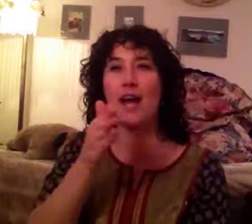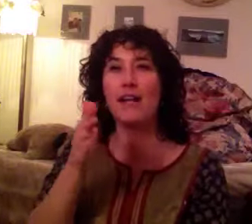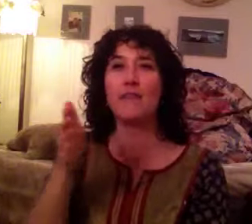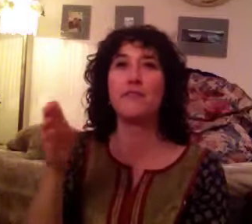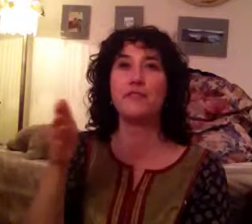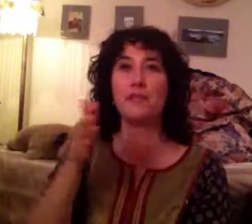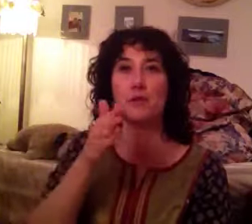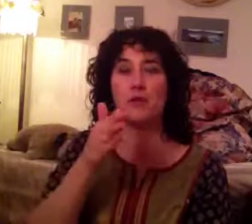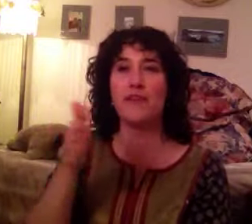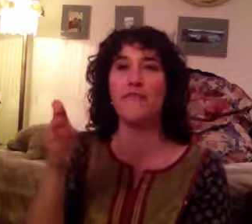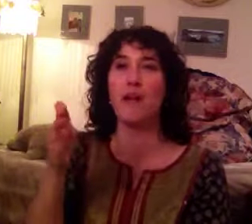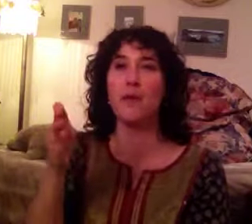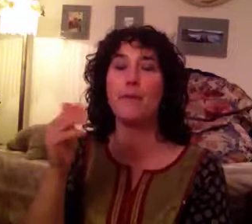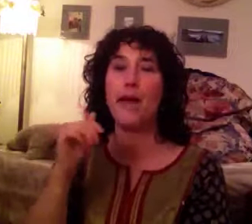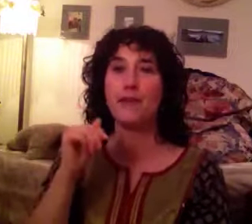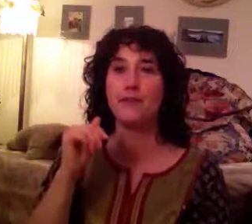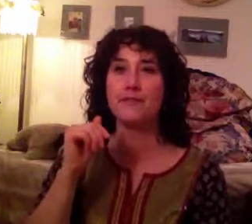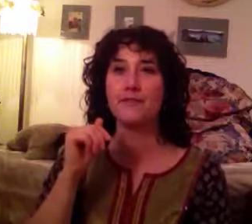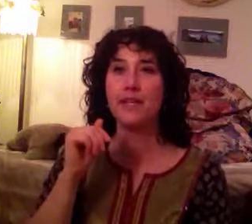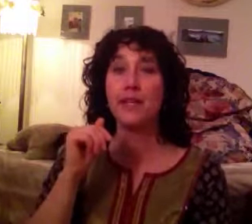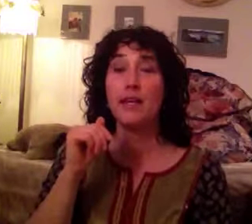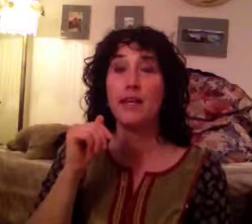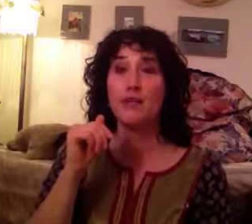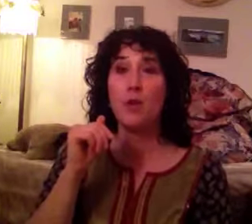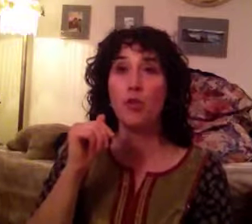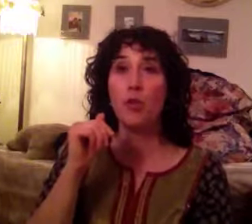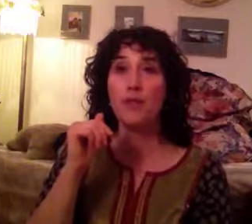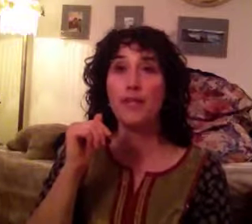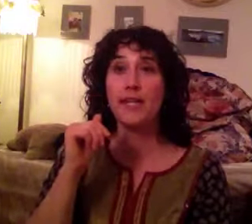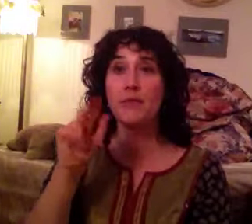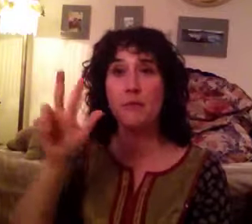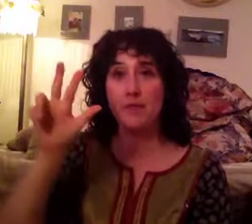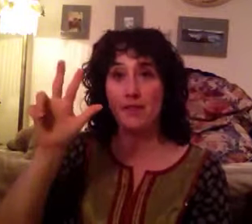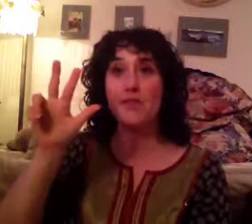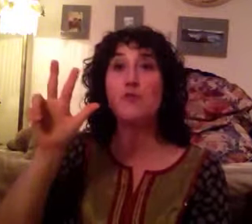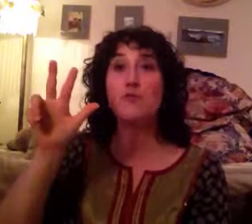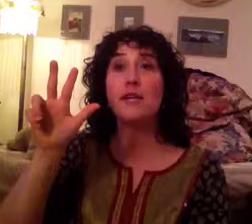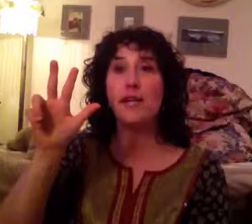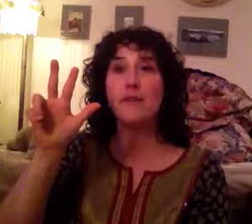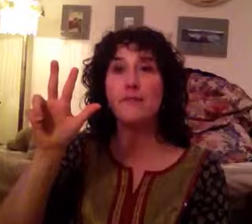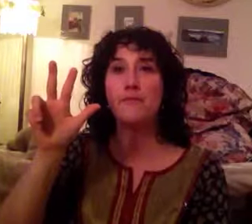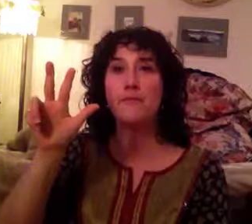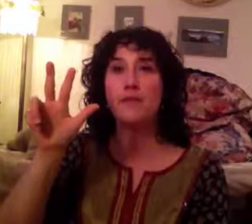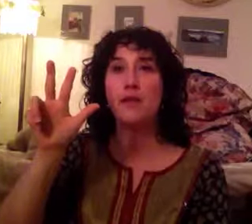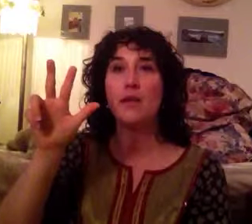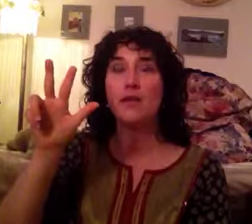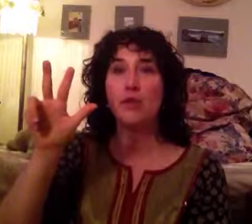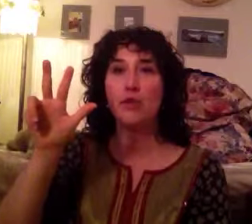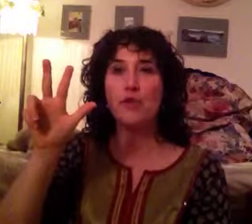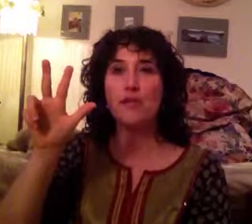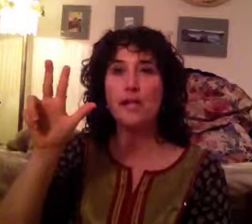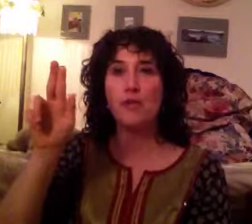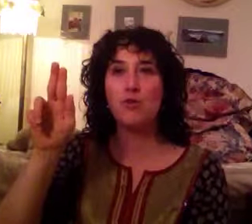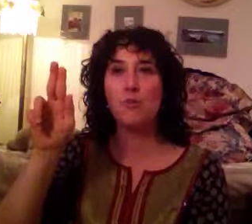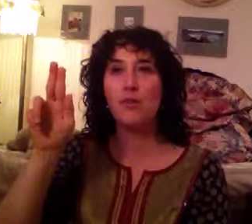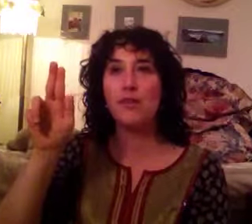of similar and they follow a pattern. So 13, remember this is 3. So 13, you just put